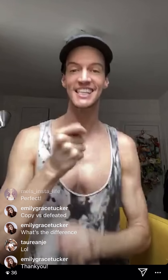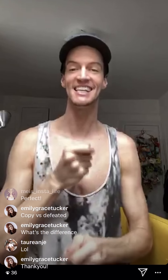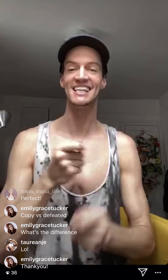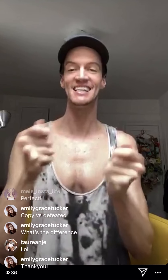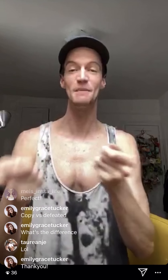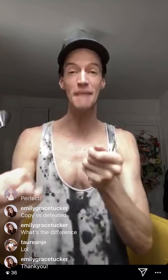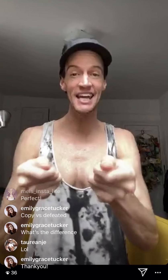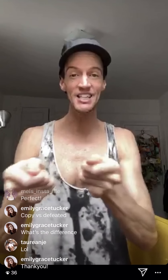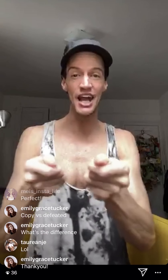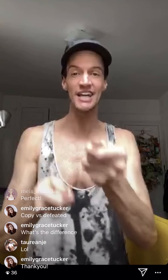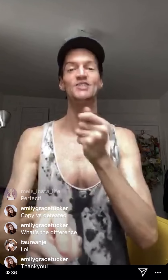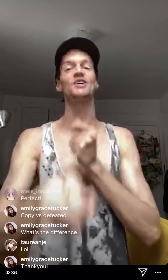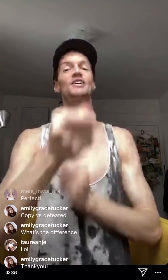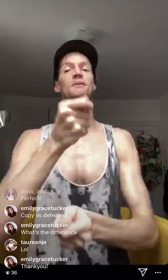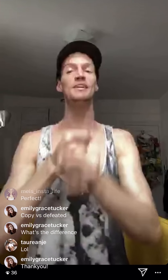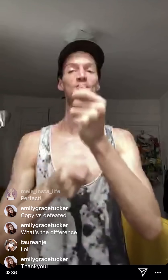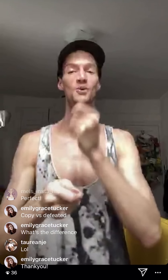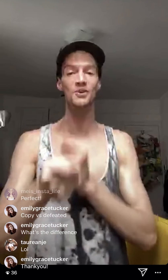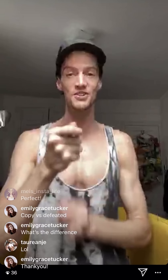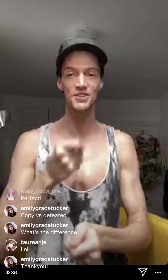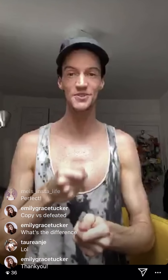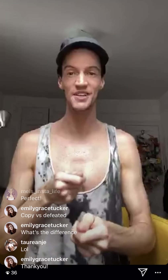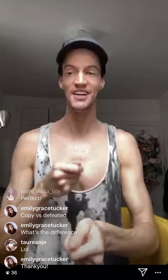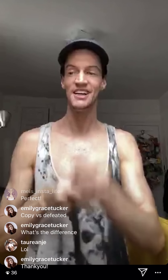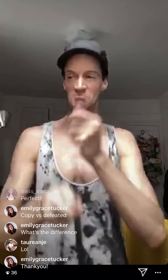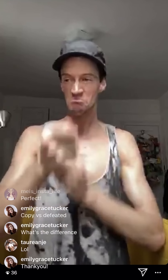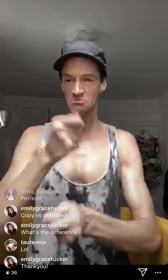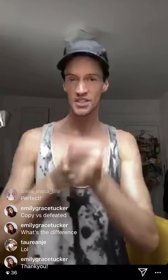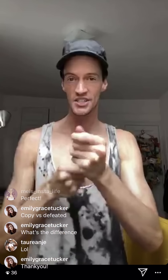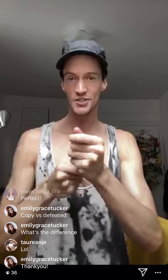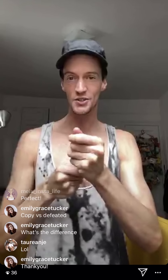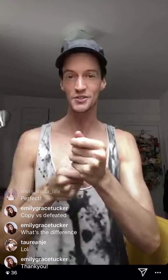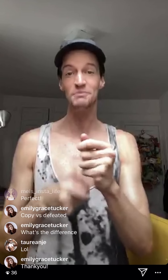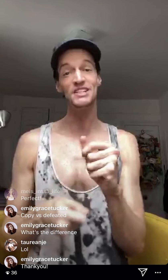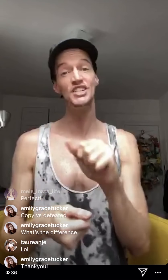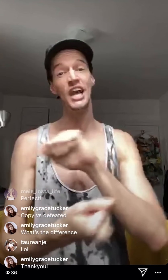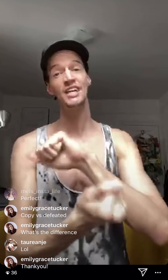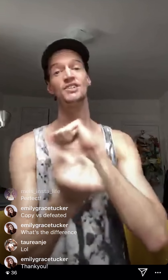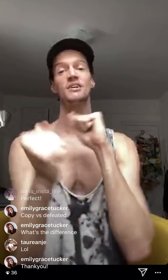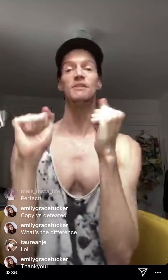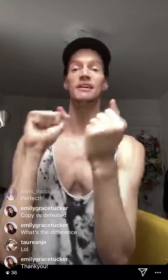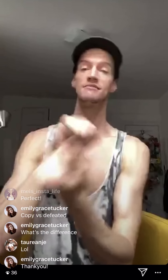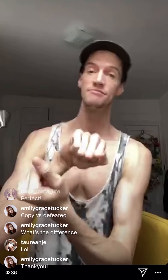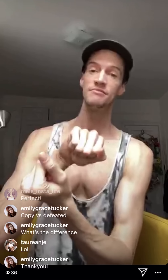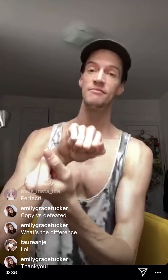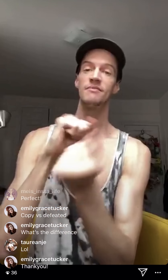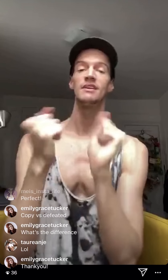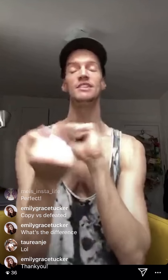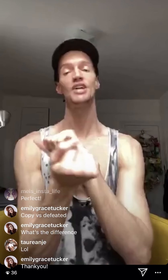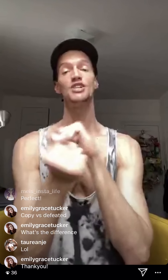The manage hands are coming towards you, just in a circle. But to change something, to change your